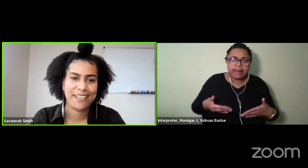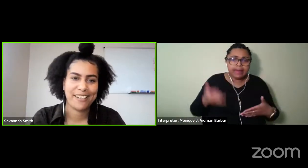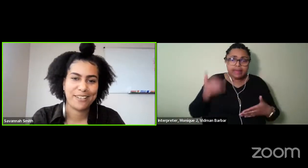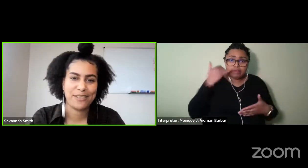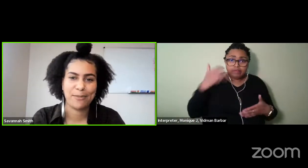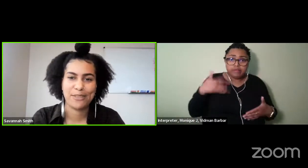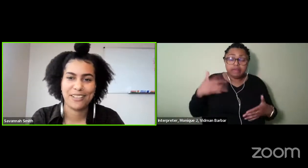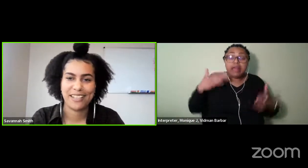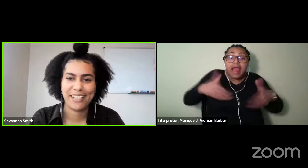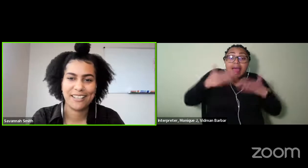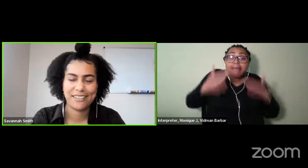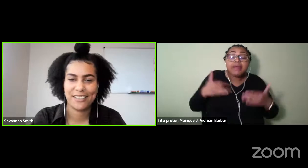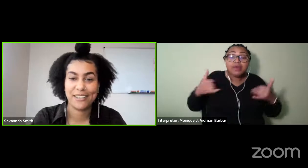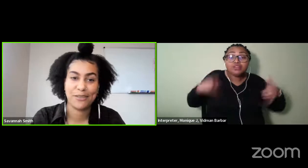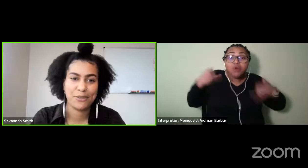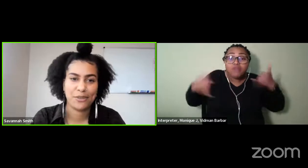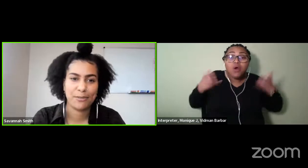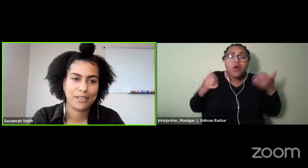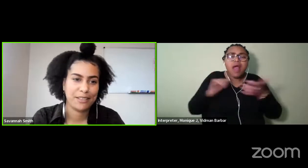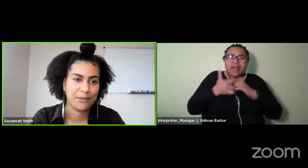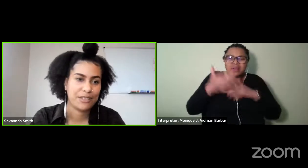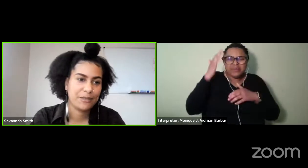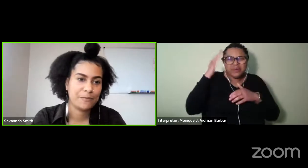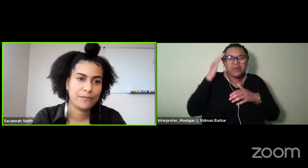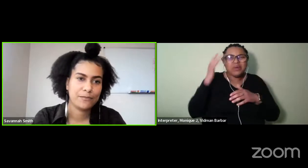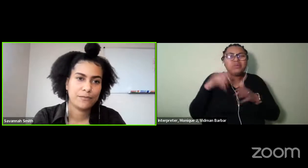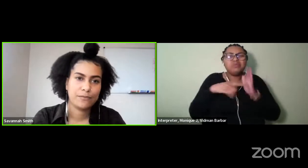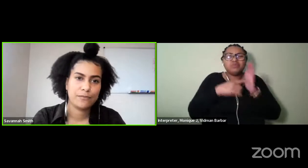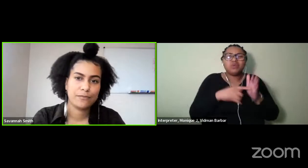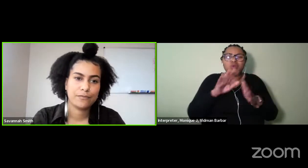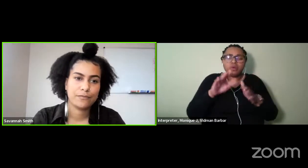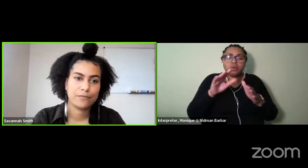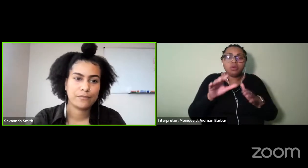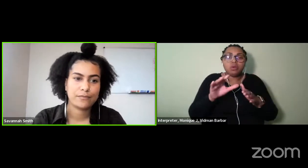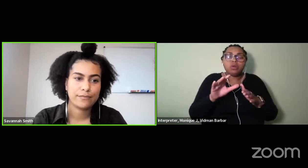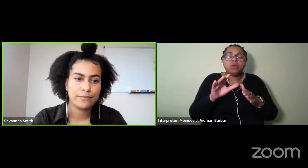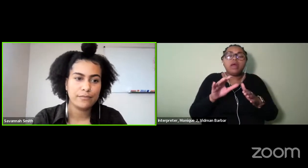or happy? How do you demonstrate that to others through your body language?